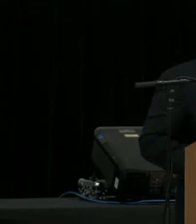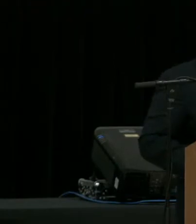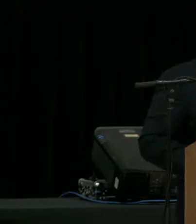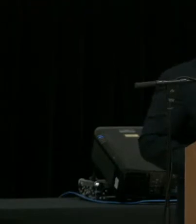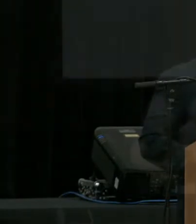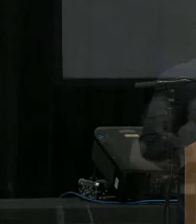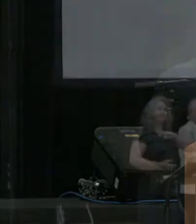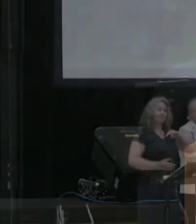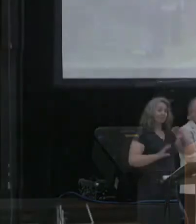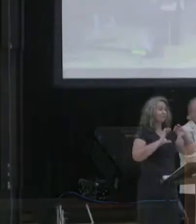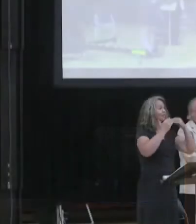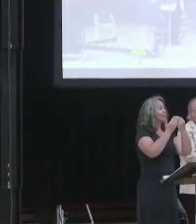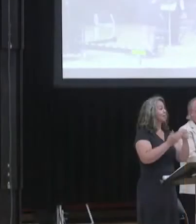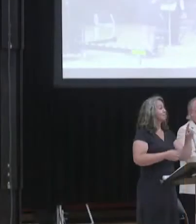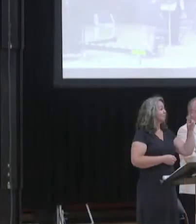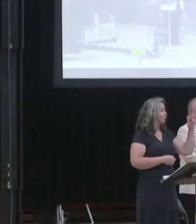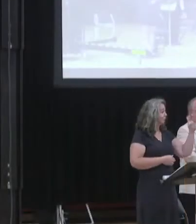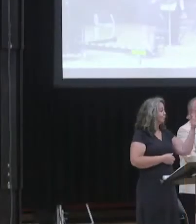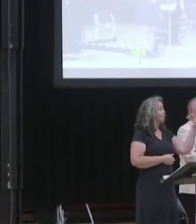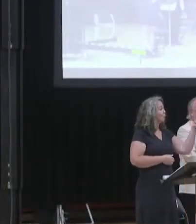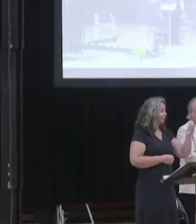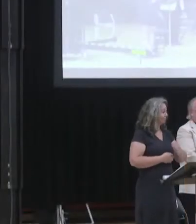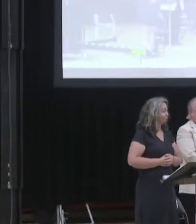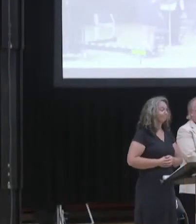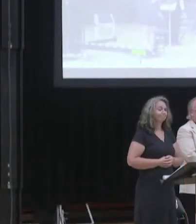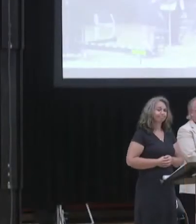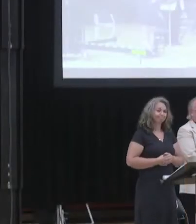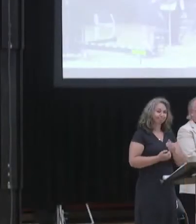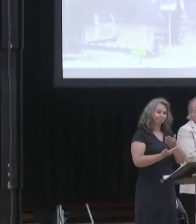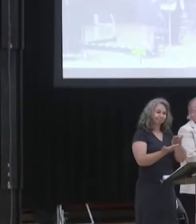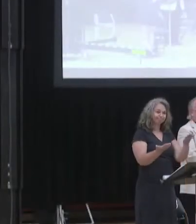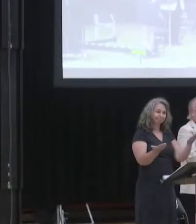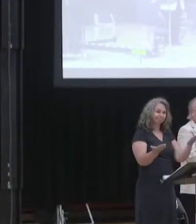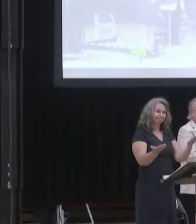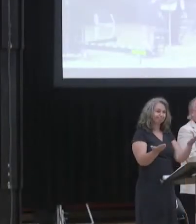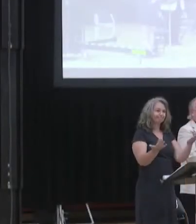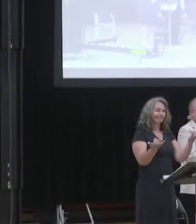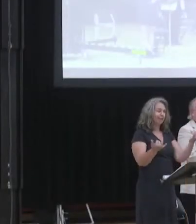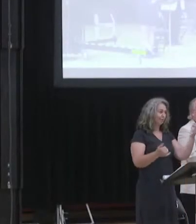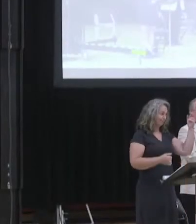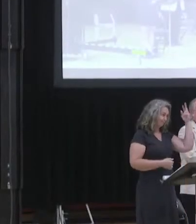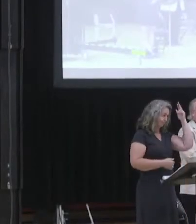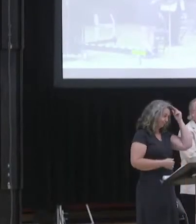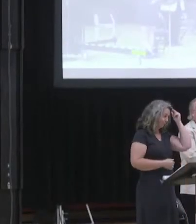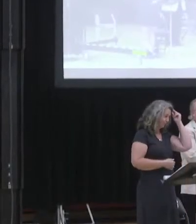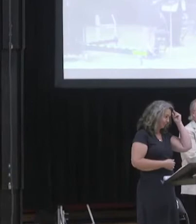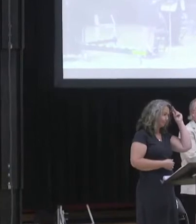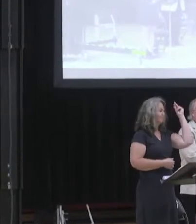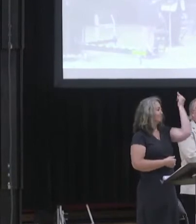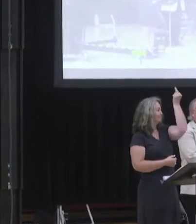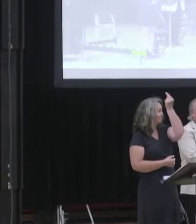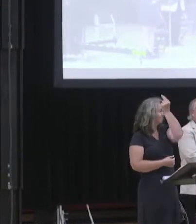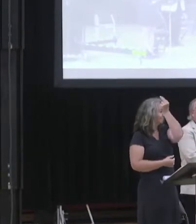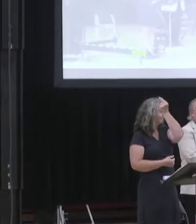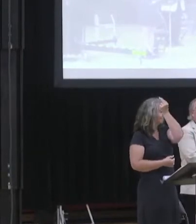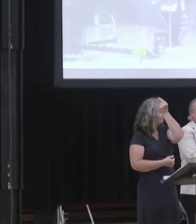Members of the class of 2021, you may now move your tassel to the left side.